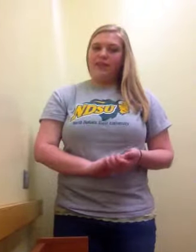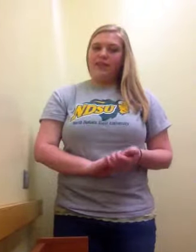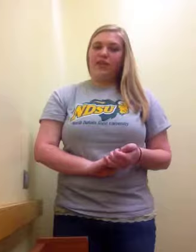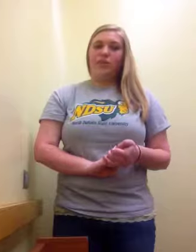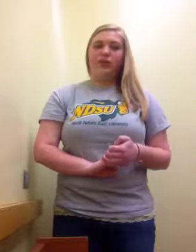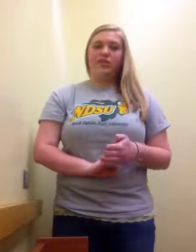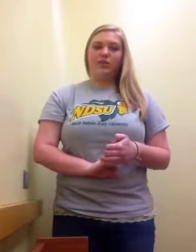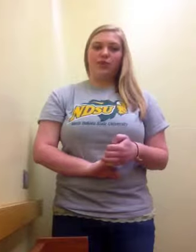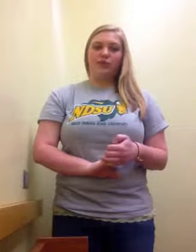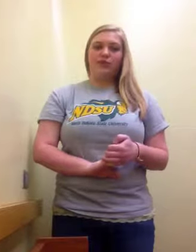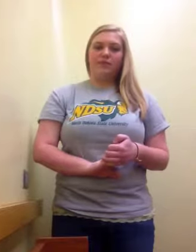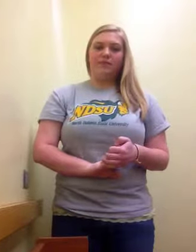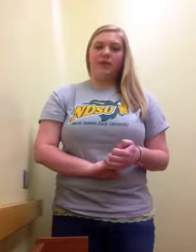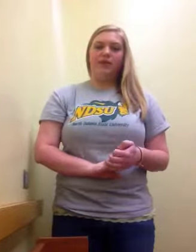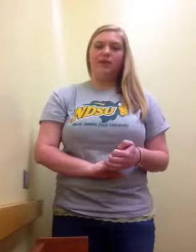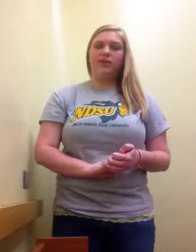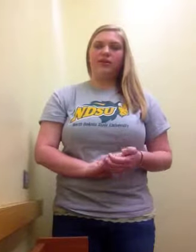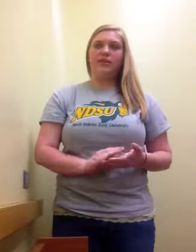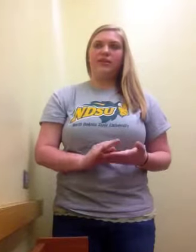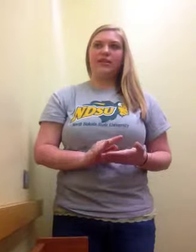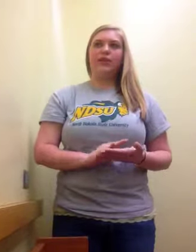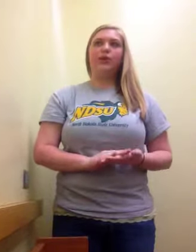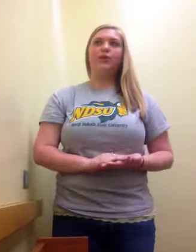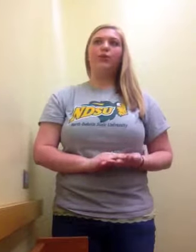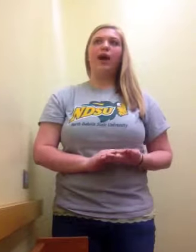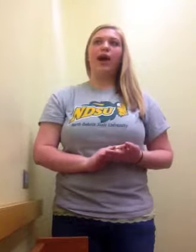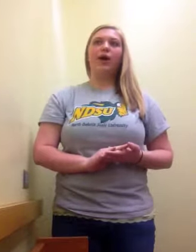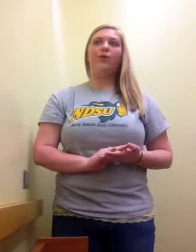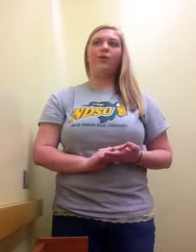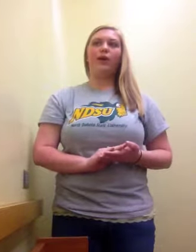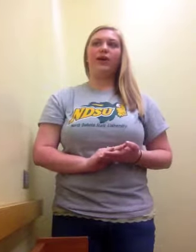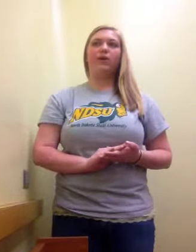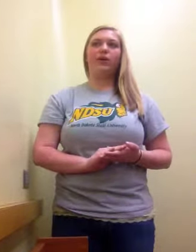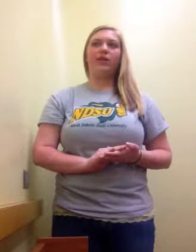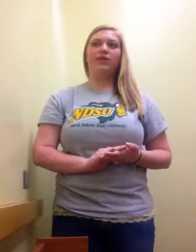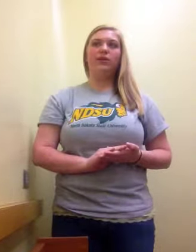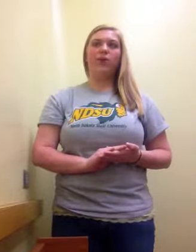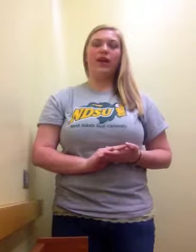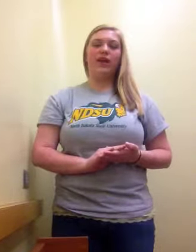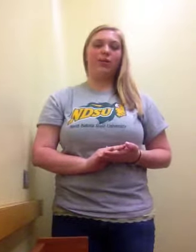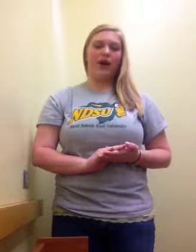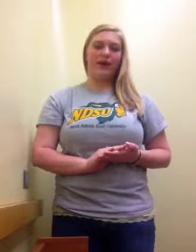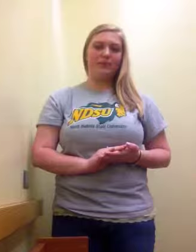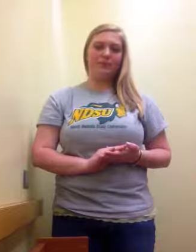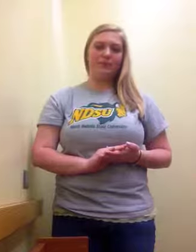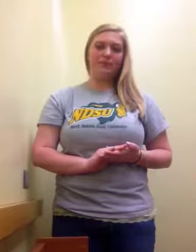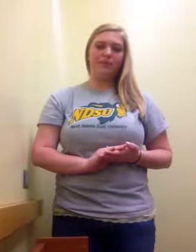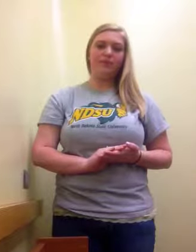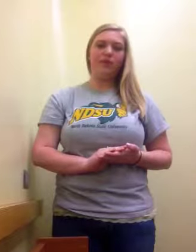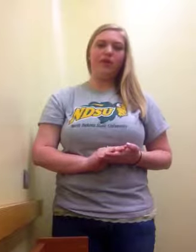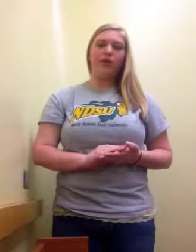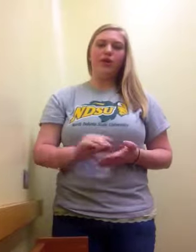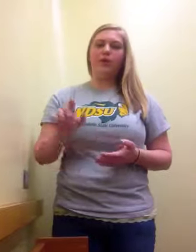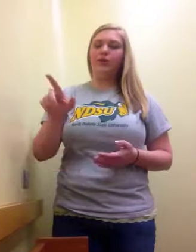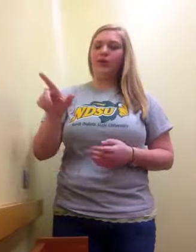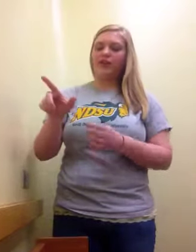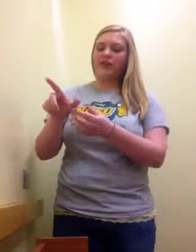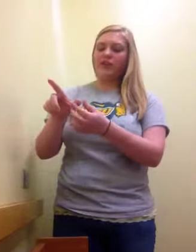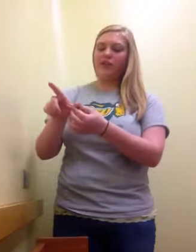basic question words. This is who, how, where, what, when, and why. Who, you're going to take your